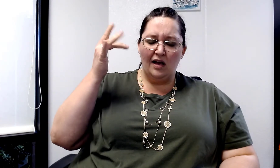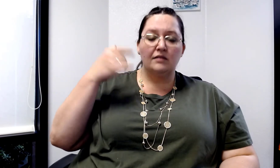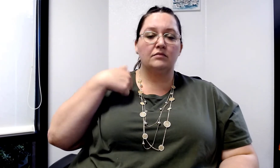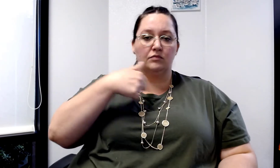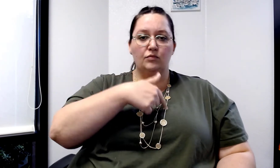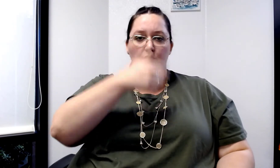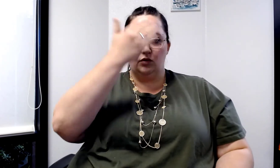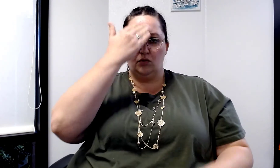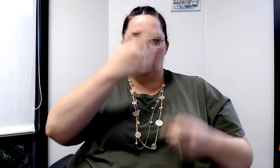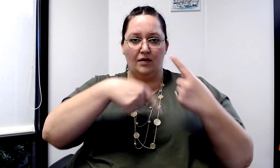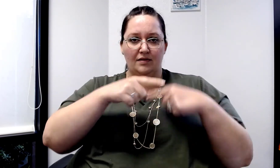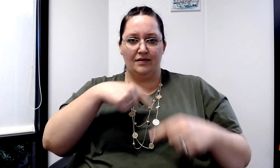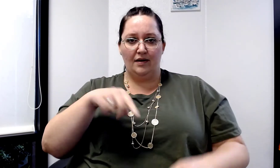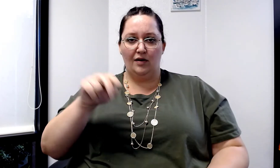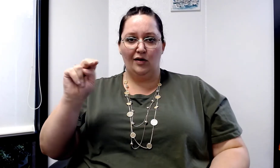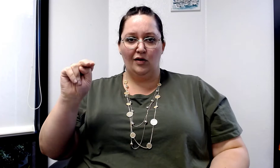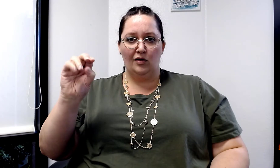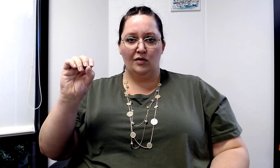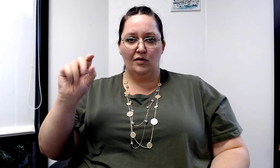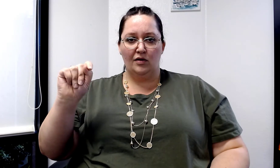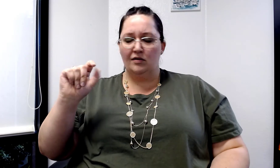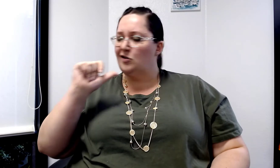already learned the sign not.